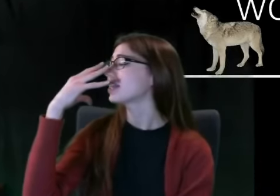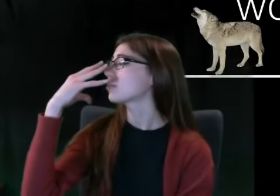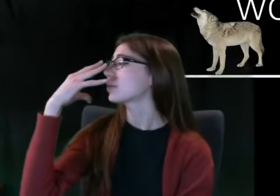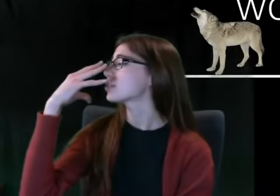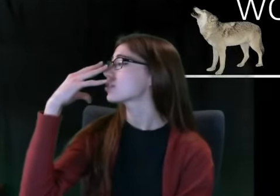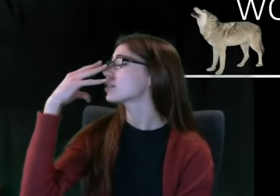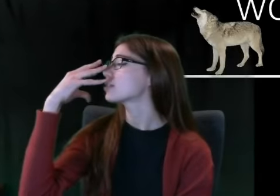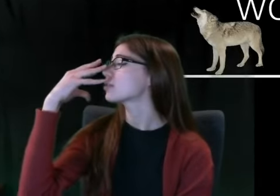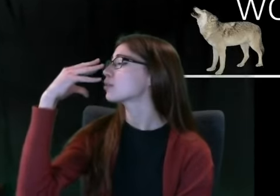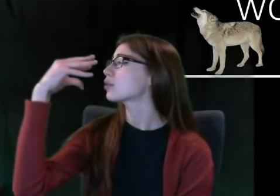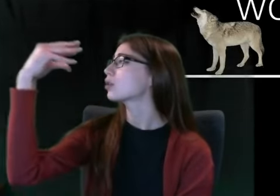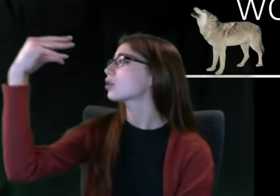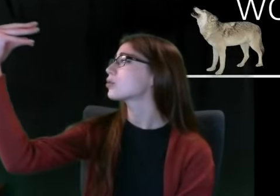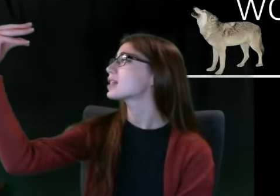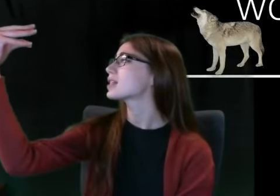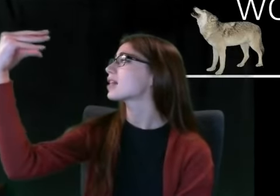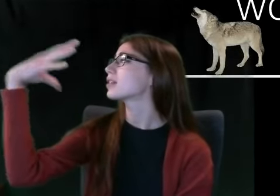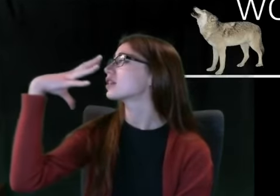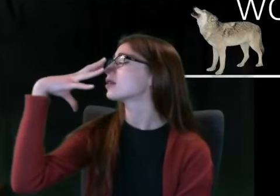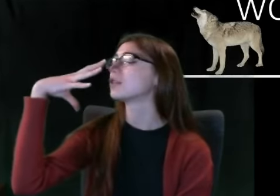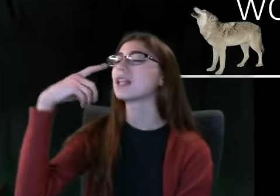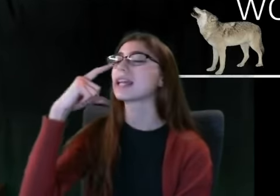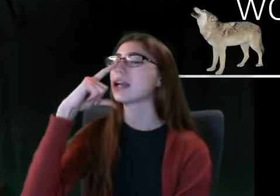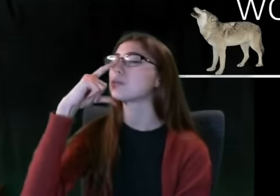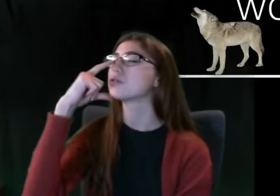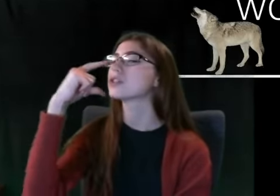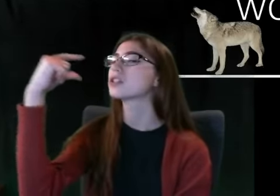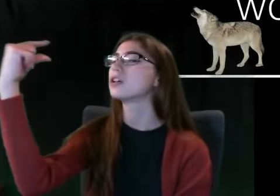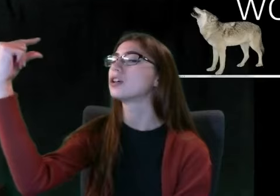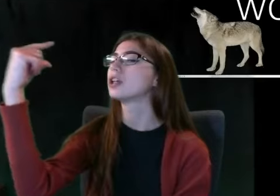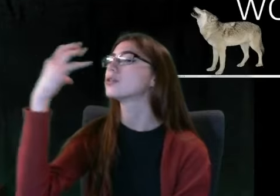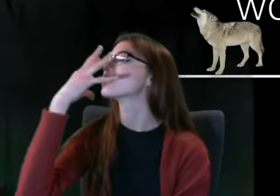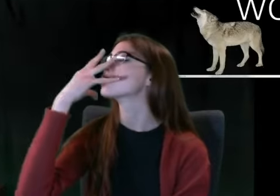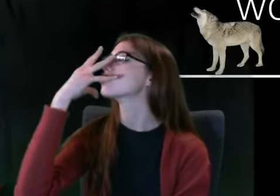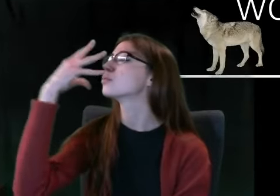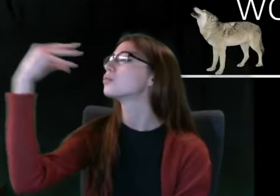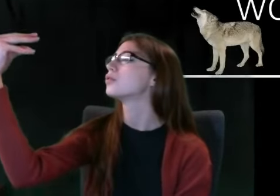are just going to close it together a little like a wolf's long nose. Wolf.